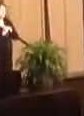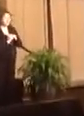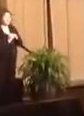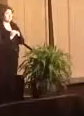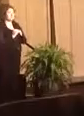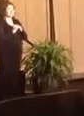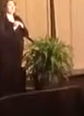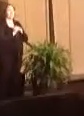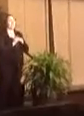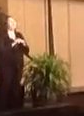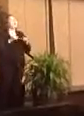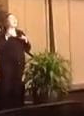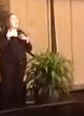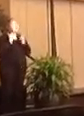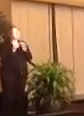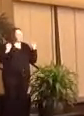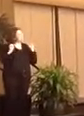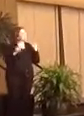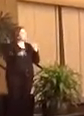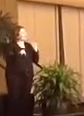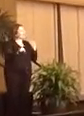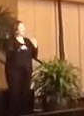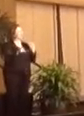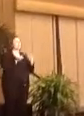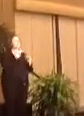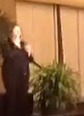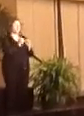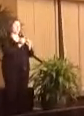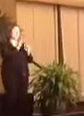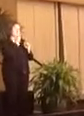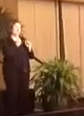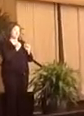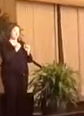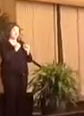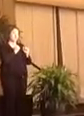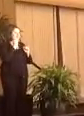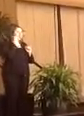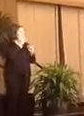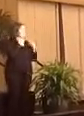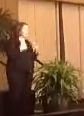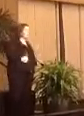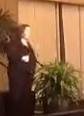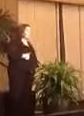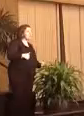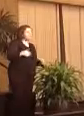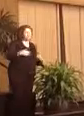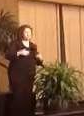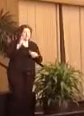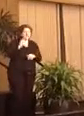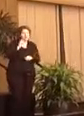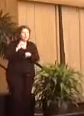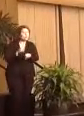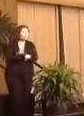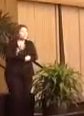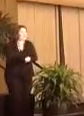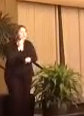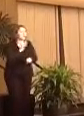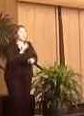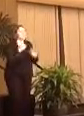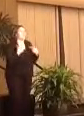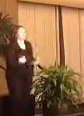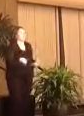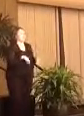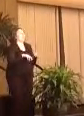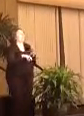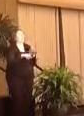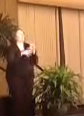Yeah, she's a rescue greyhound. She's a really sweet dog. It's funny because like if a human ever went through what she went through, they'd be like broken for life. You know, like they'd be